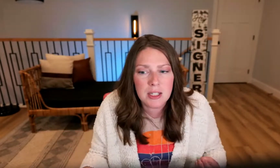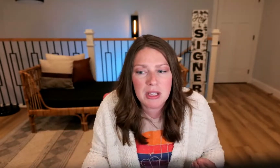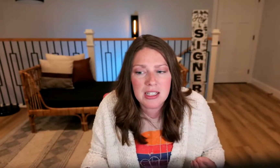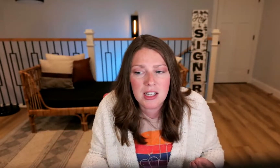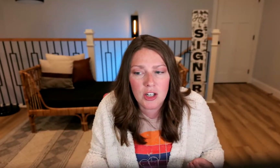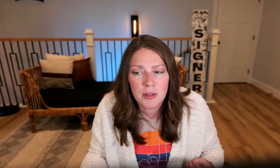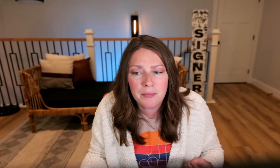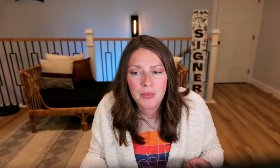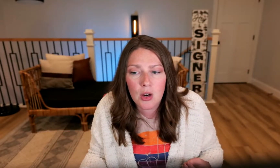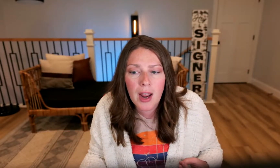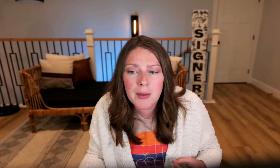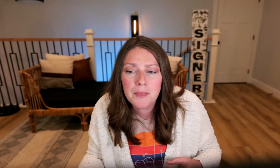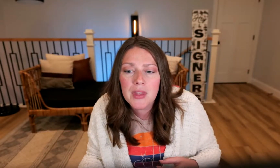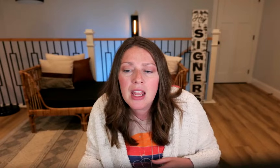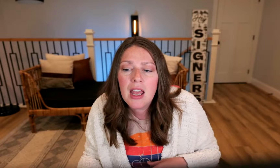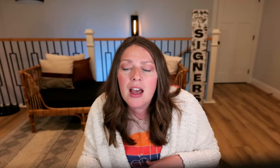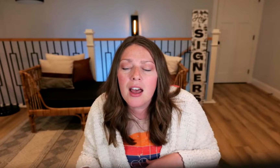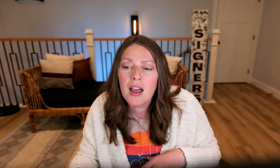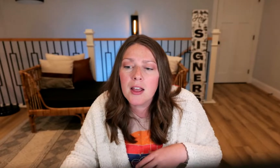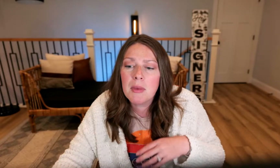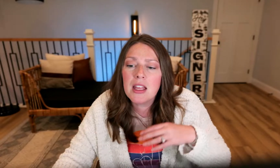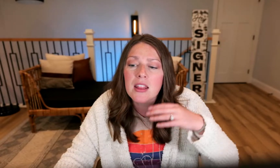to be considered. All right.